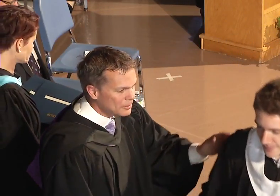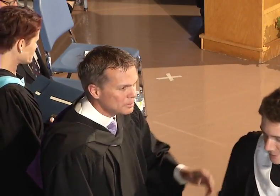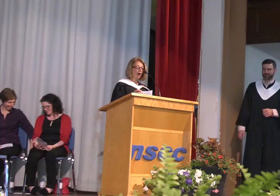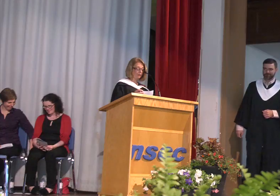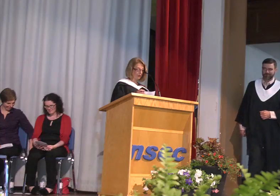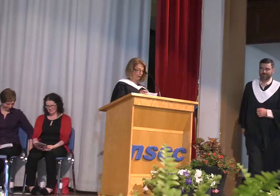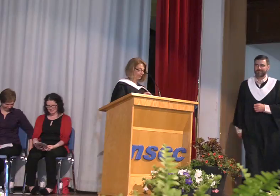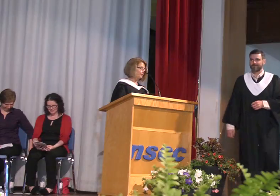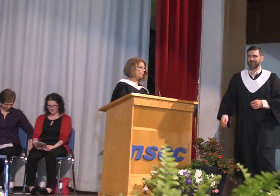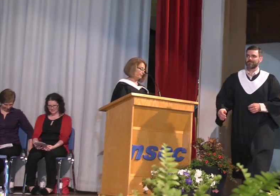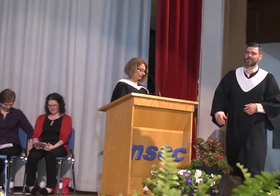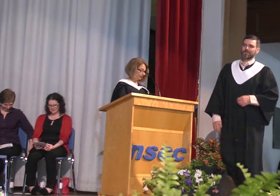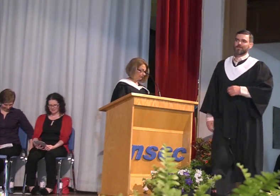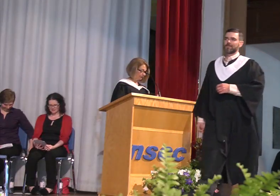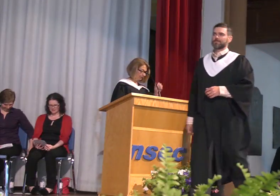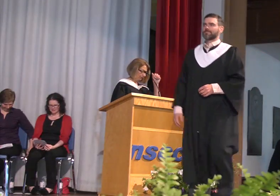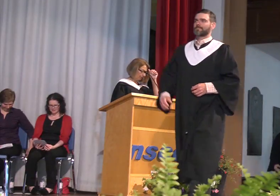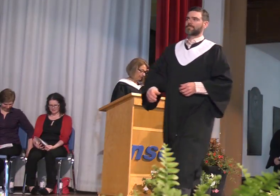George Croft.